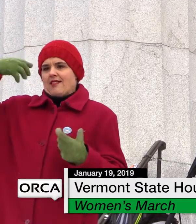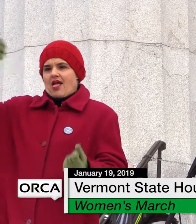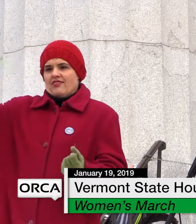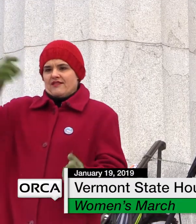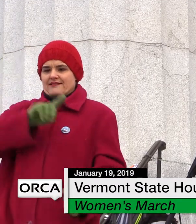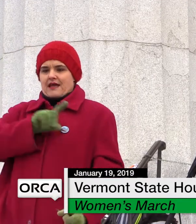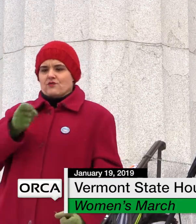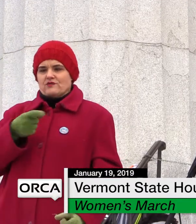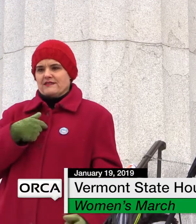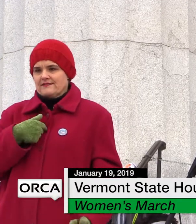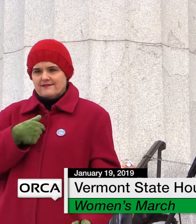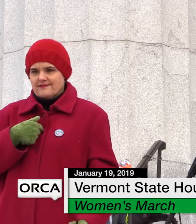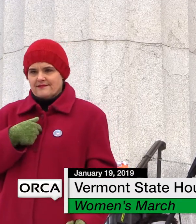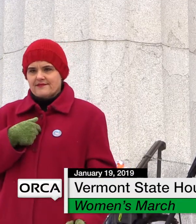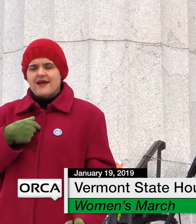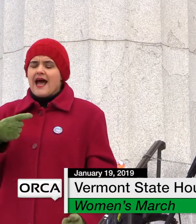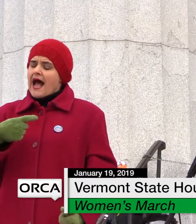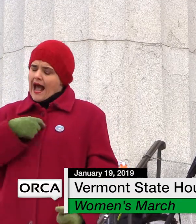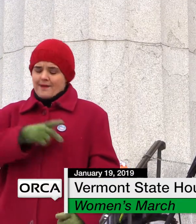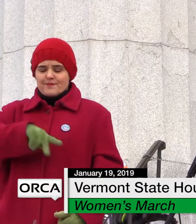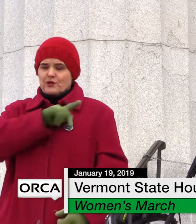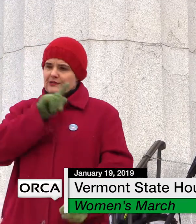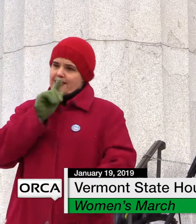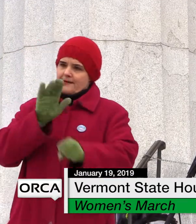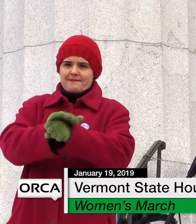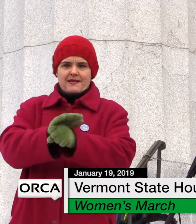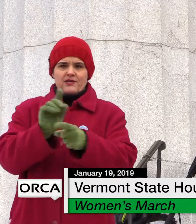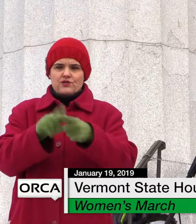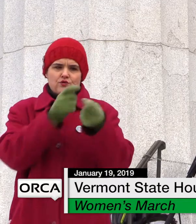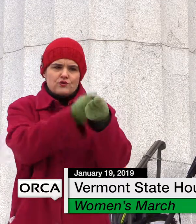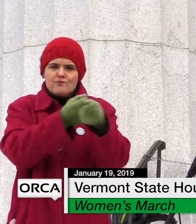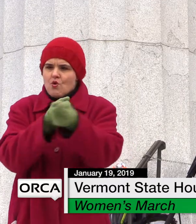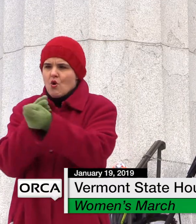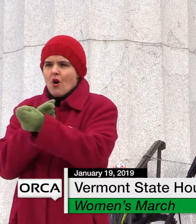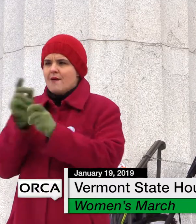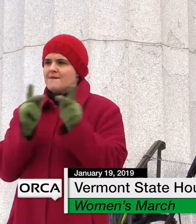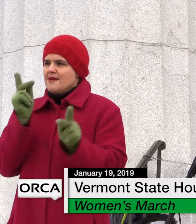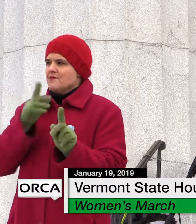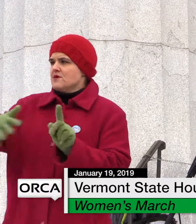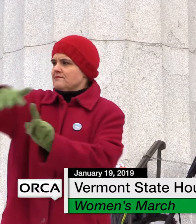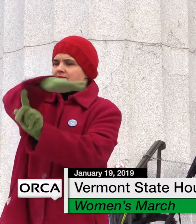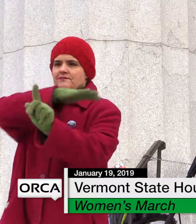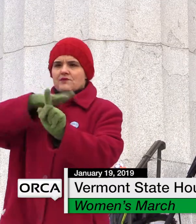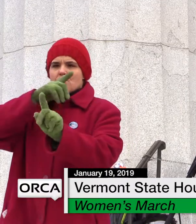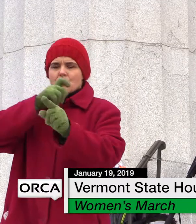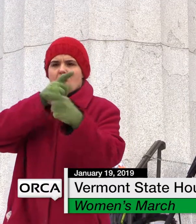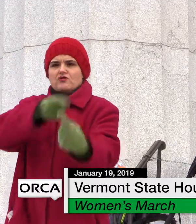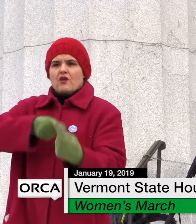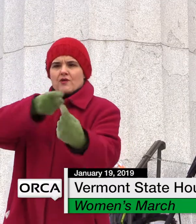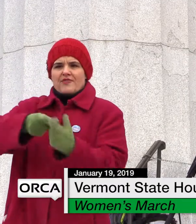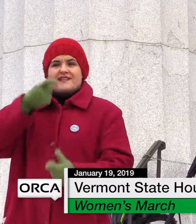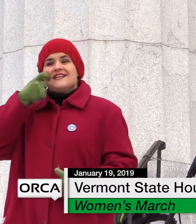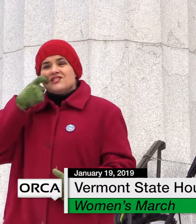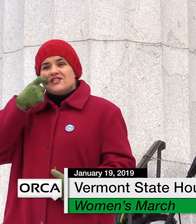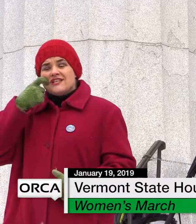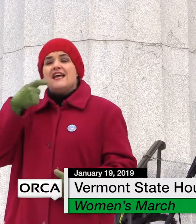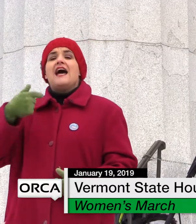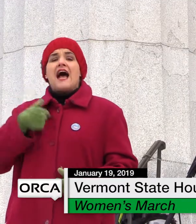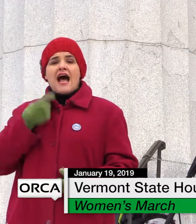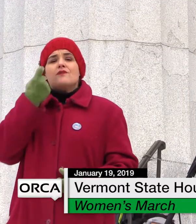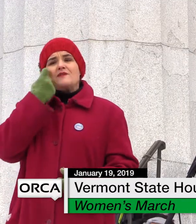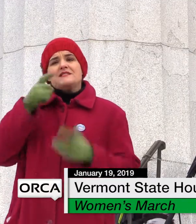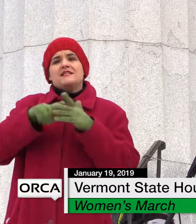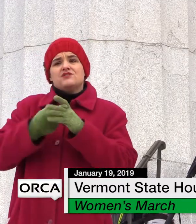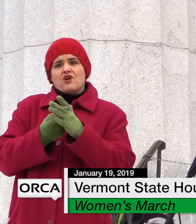As part of my personal commitment to care for my fellow human beings who are battling addiction, I recently started carrying Narcan in